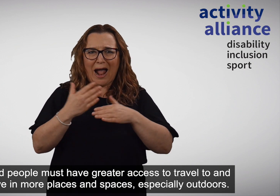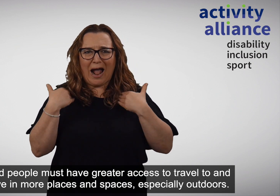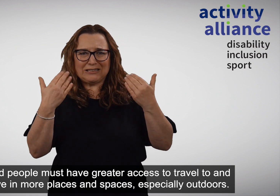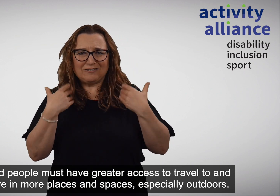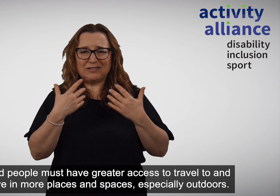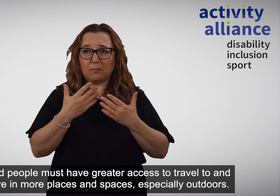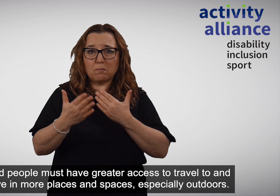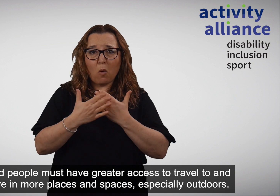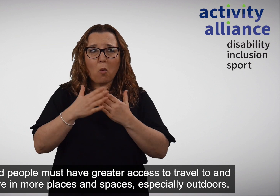and spaces,